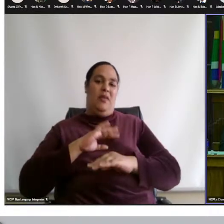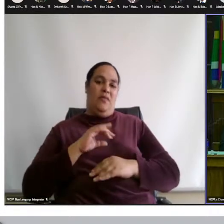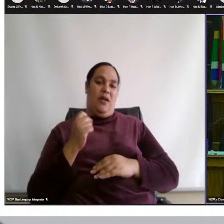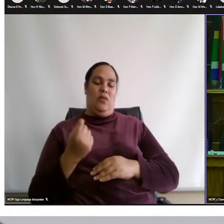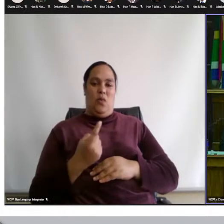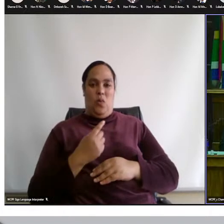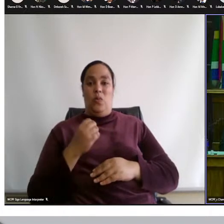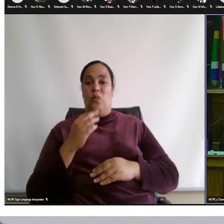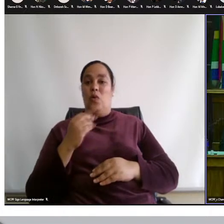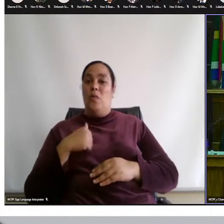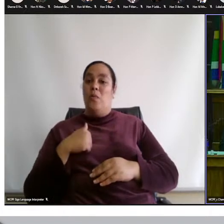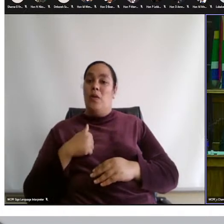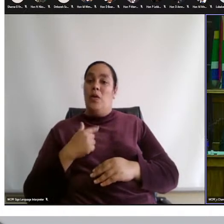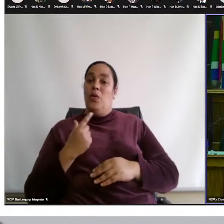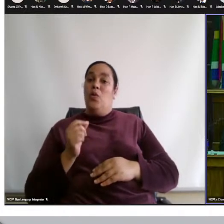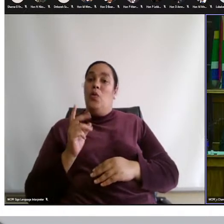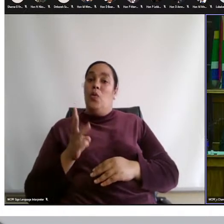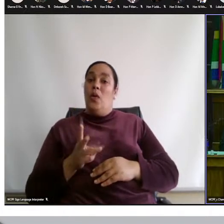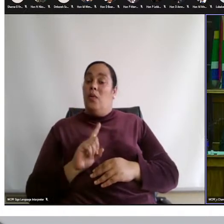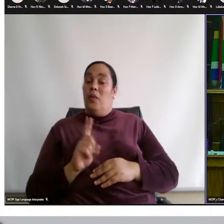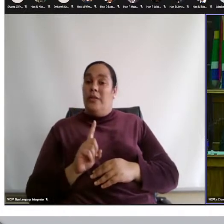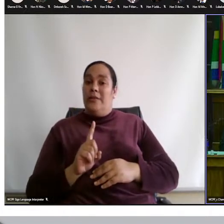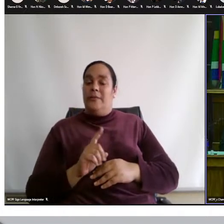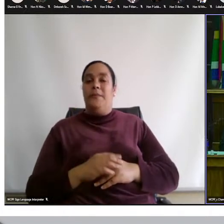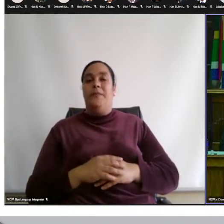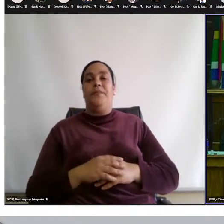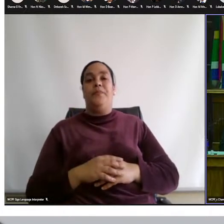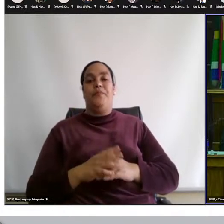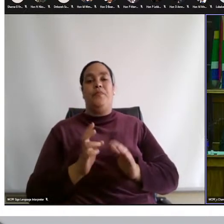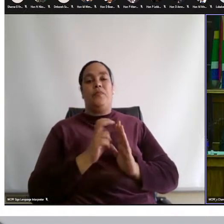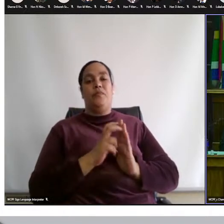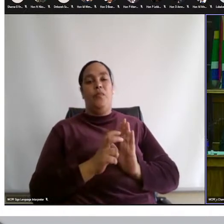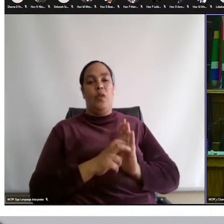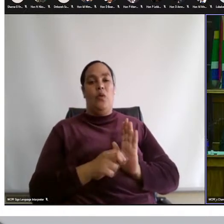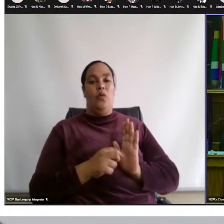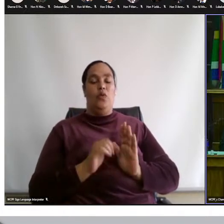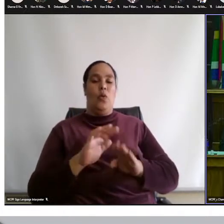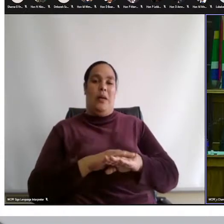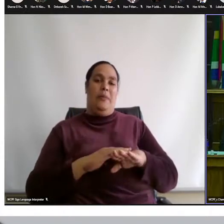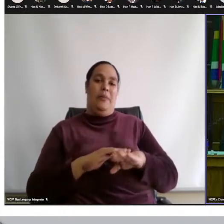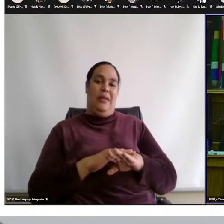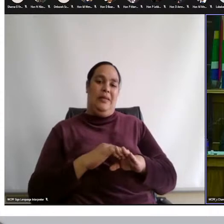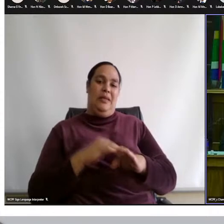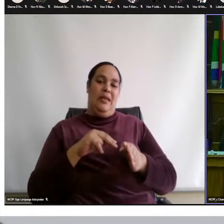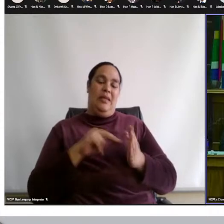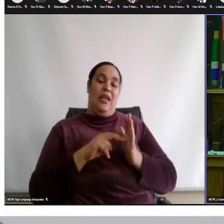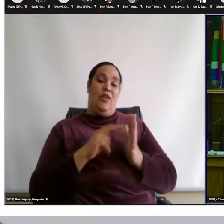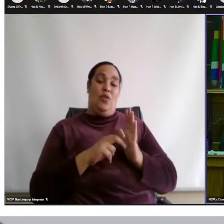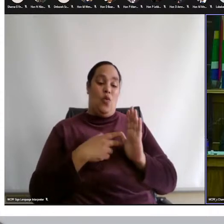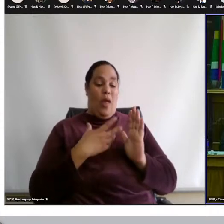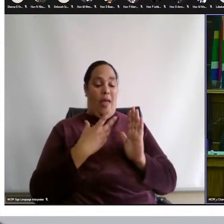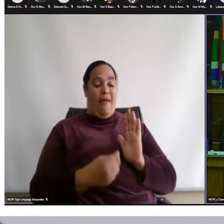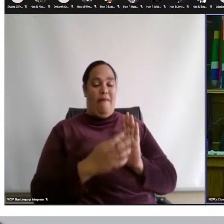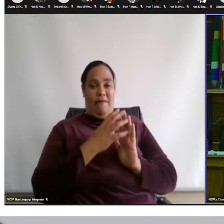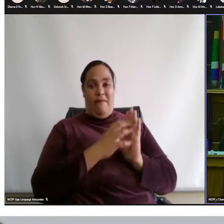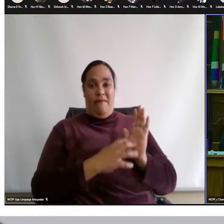So what I am going to do to rule on the basis of the standing rules that we have before us, Honorable